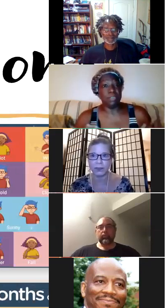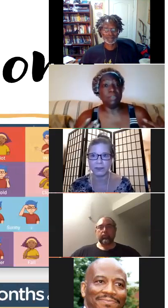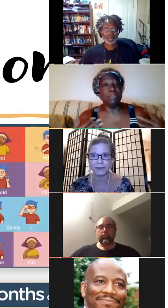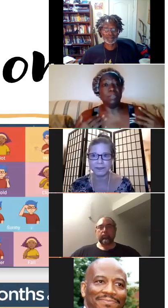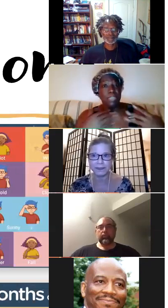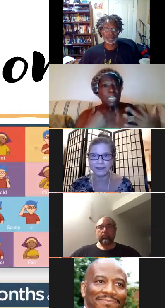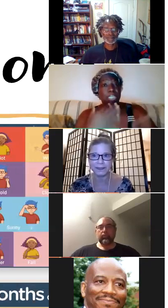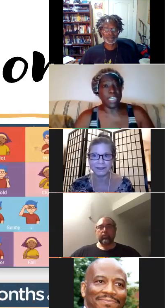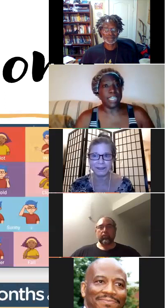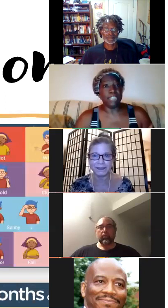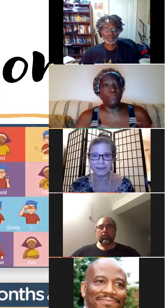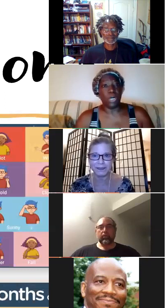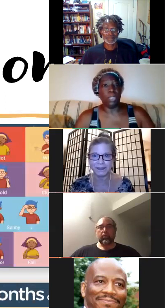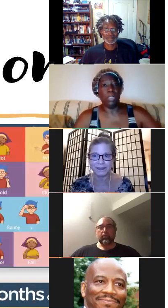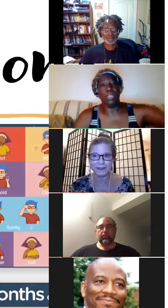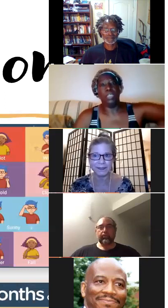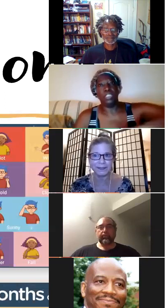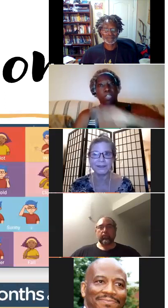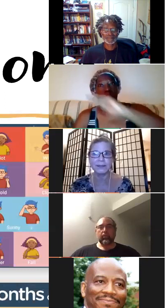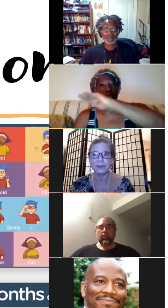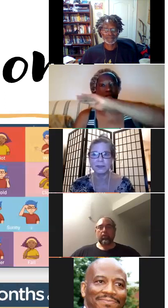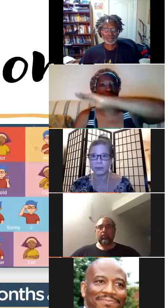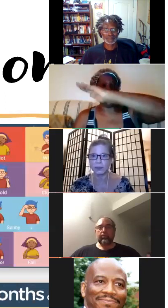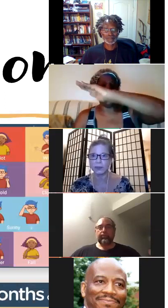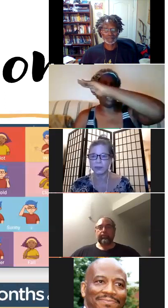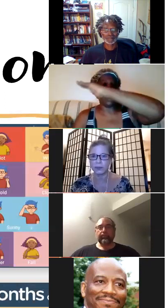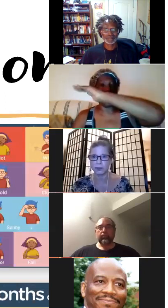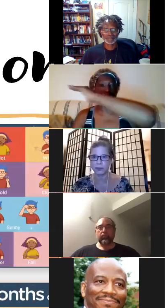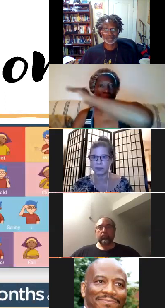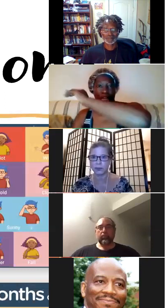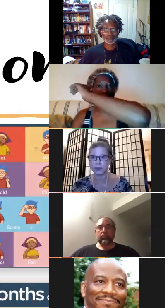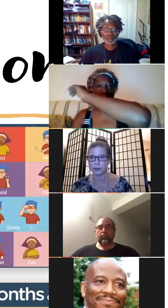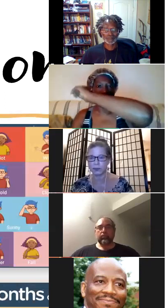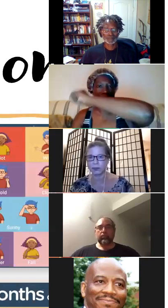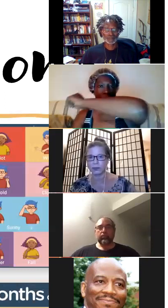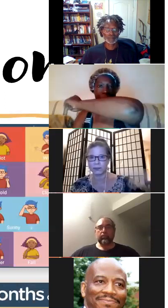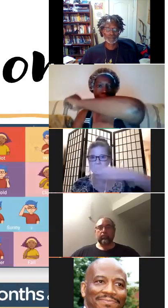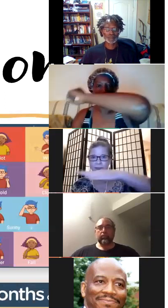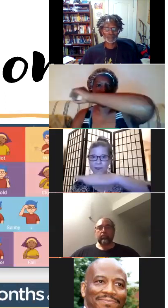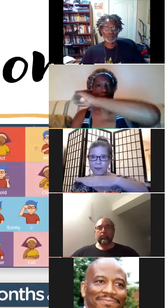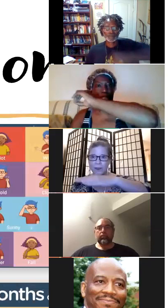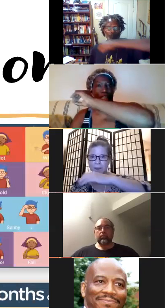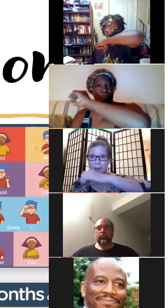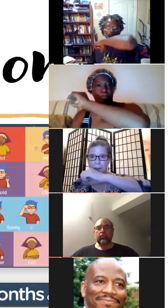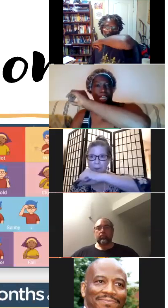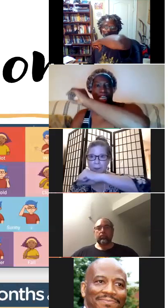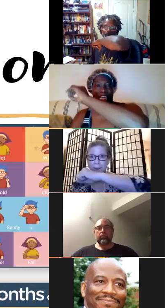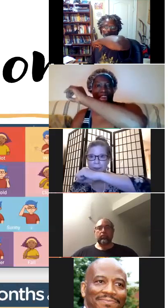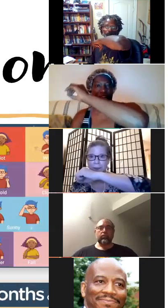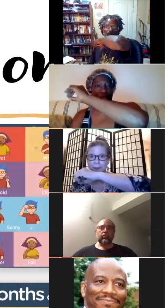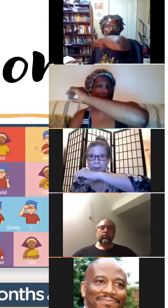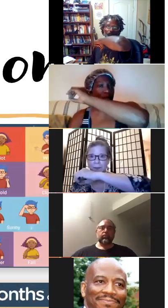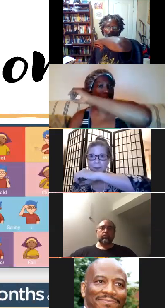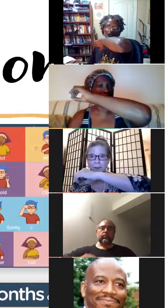would understand it as fall. So you take your non-dominant arm, like